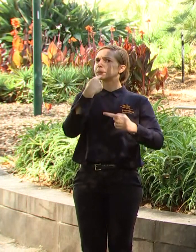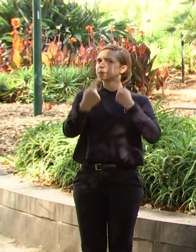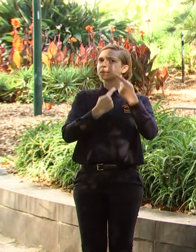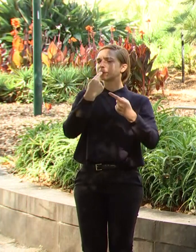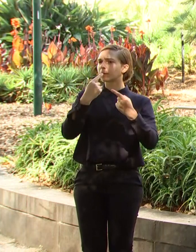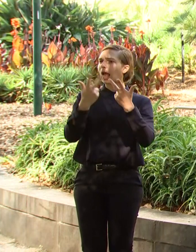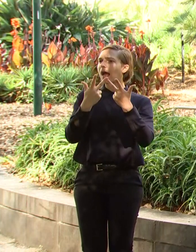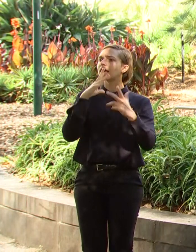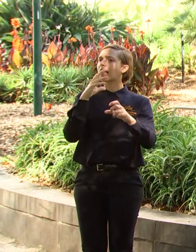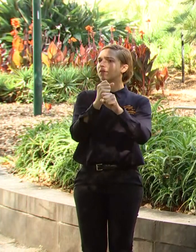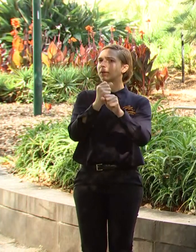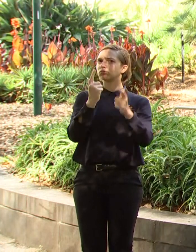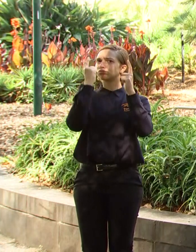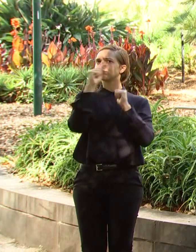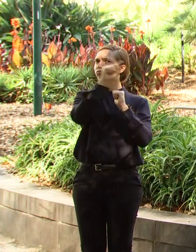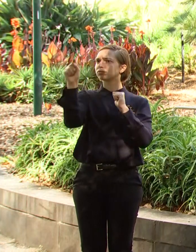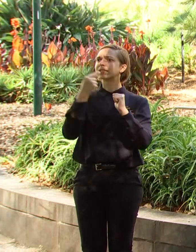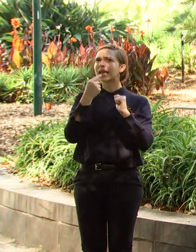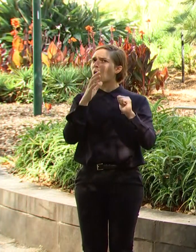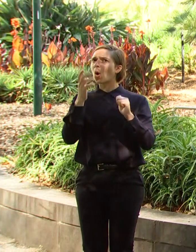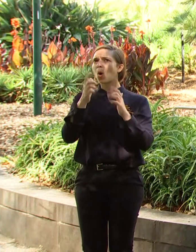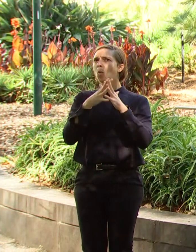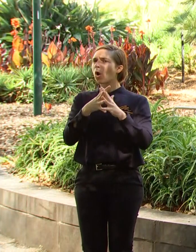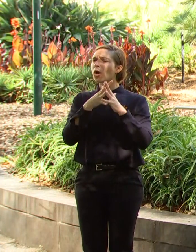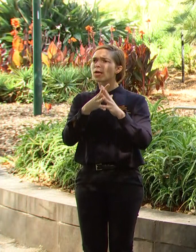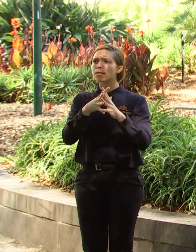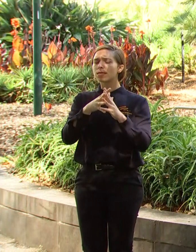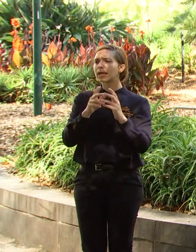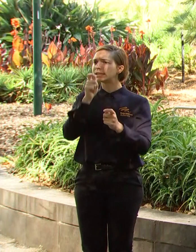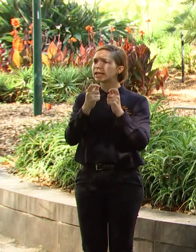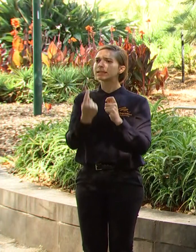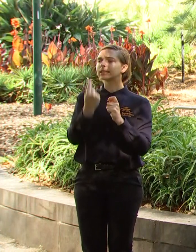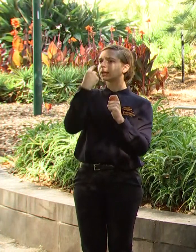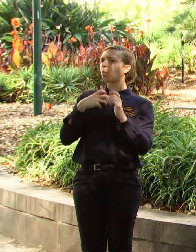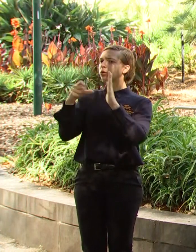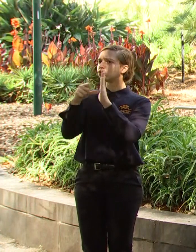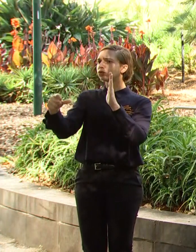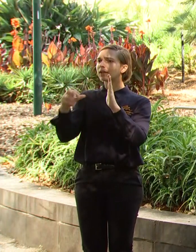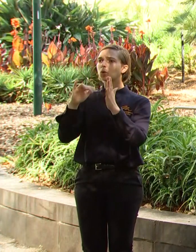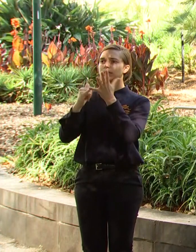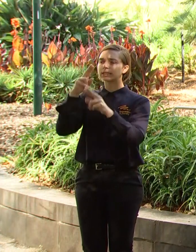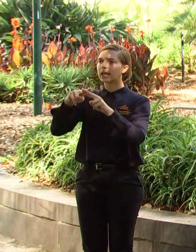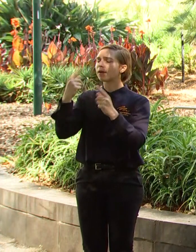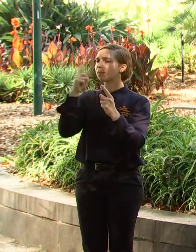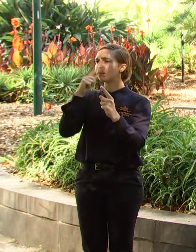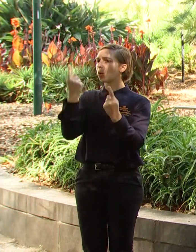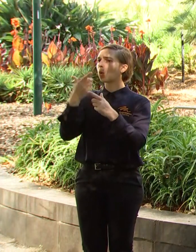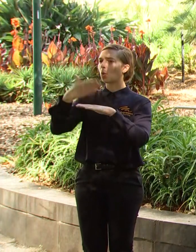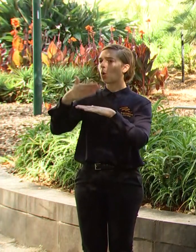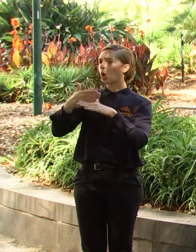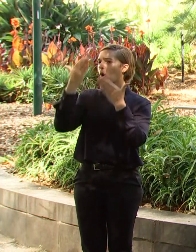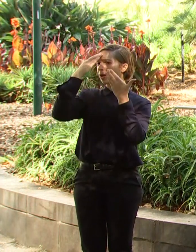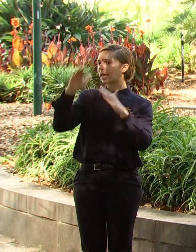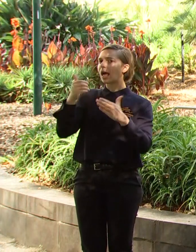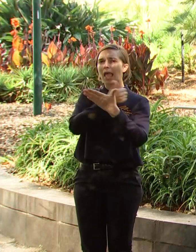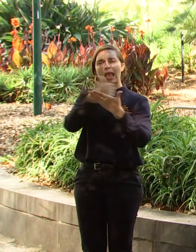news there is this is very new, this UK strain, and I think the Queensland Government have indicated they're going to move to everybody being tested each